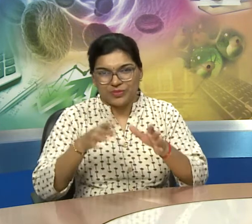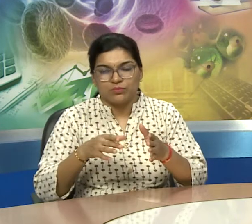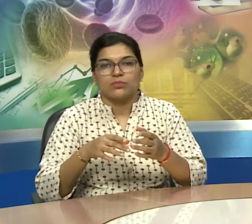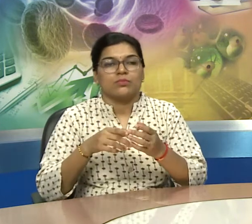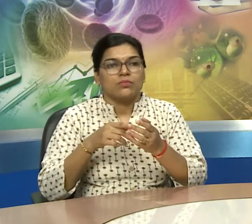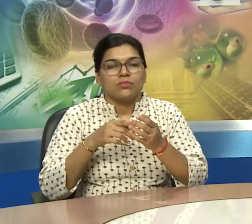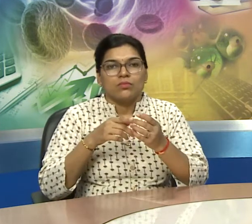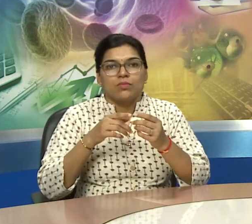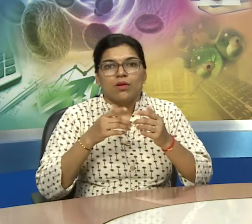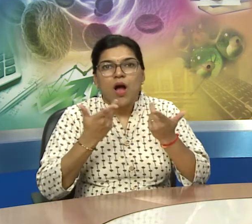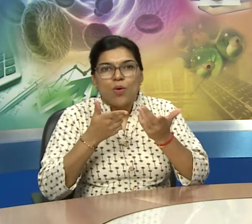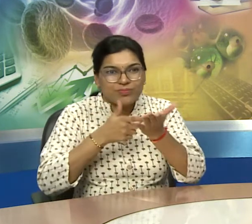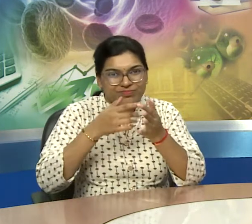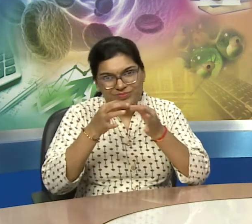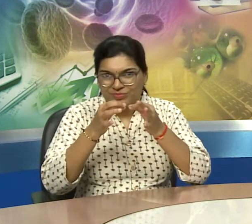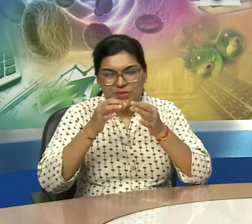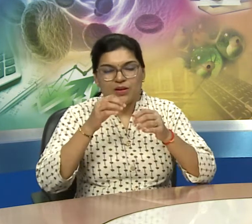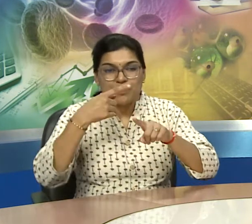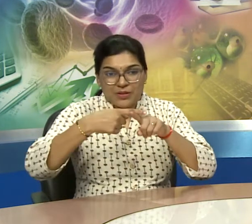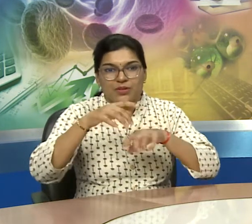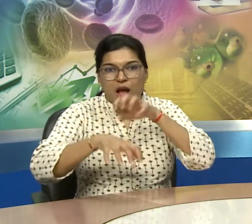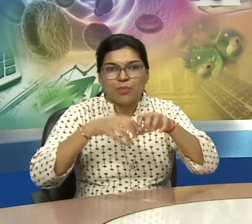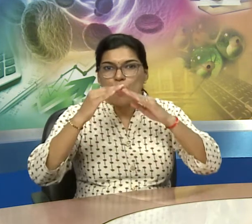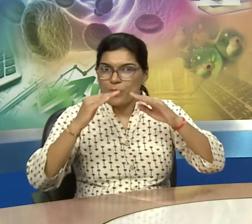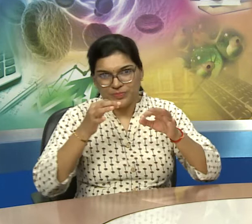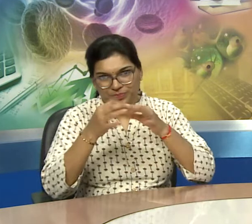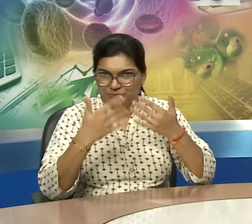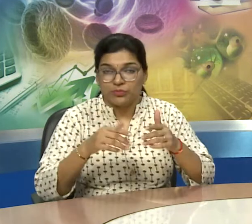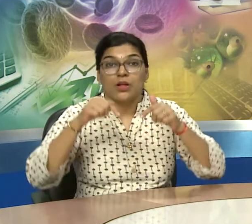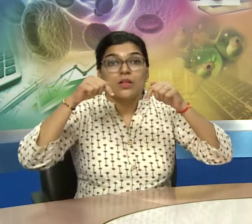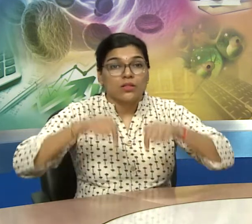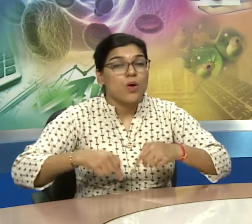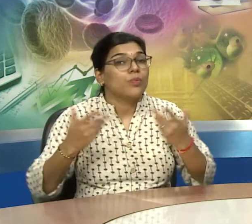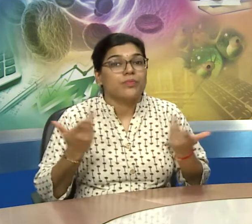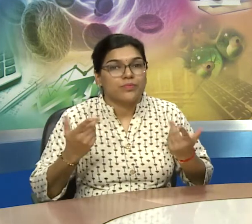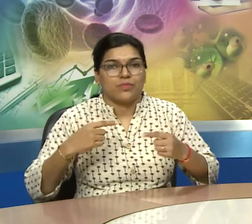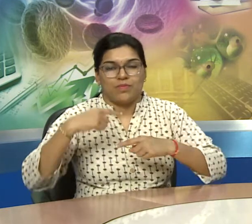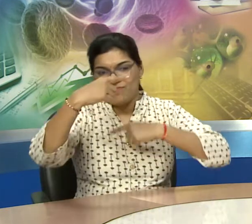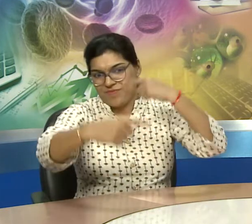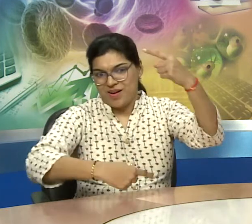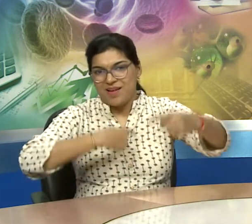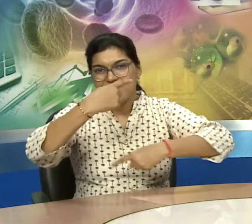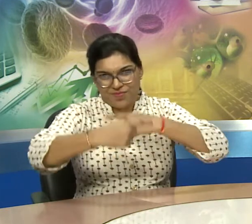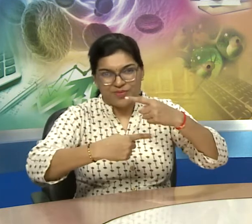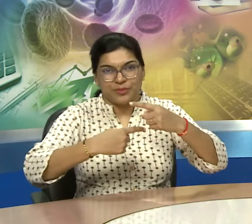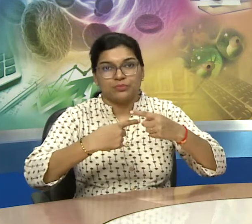Till now, we have understood about the agriculture plus the domestication of animals. Now, we